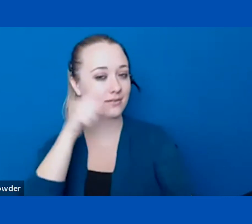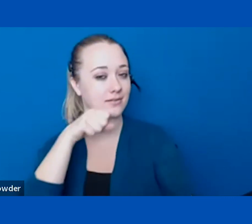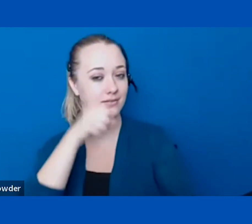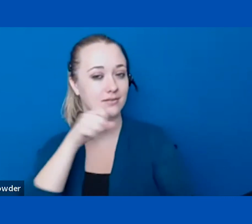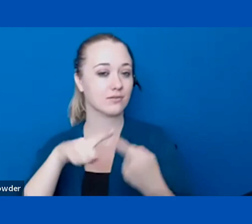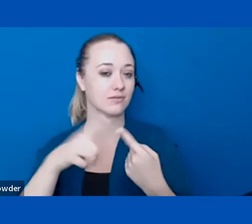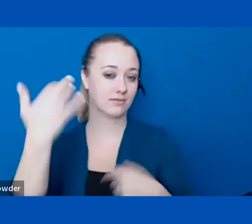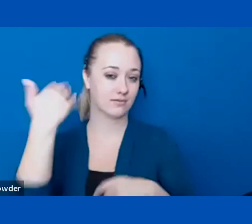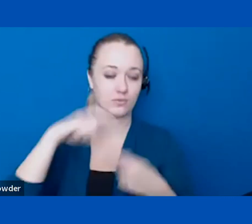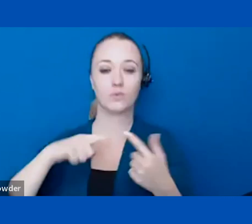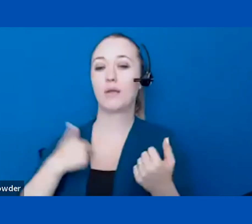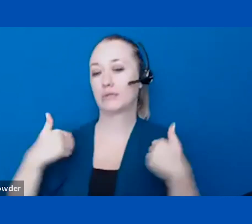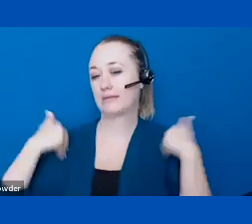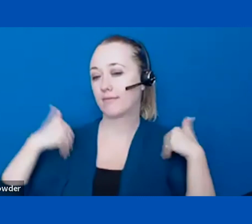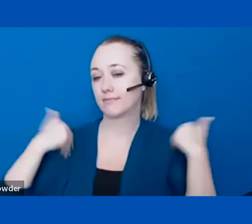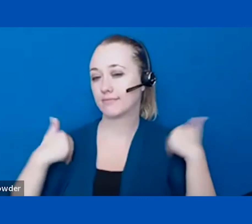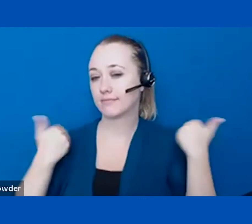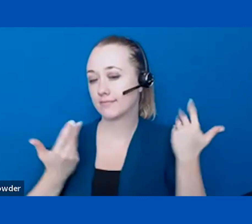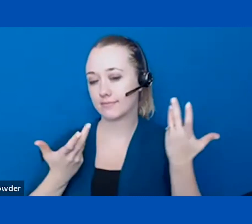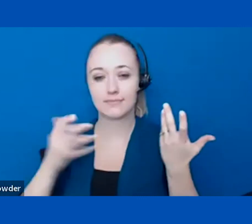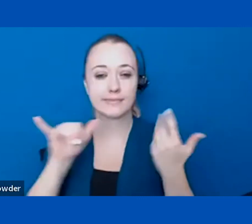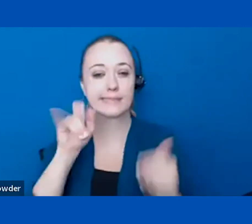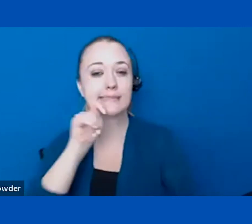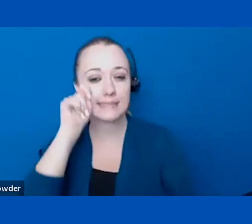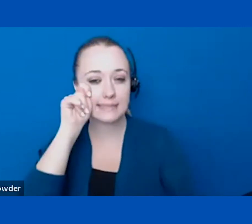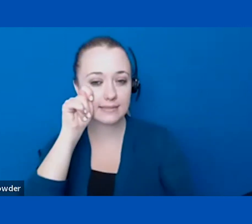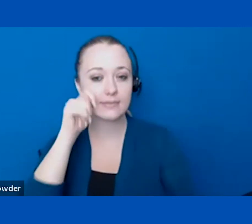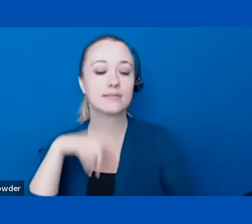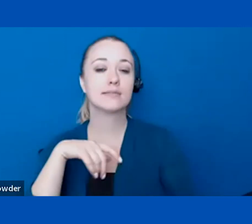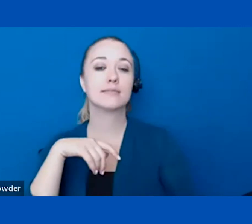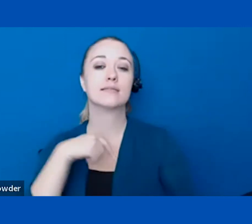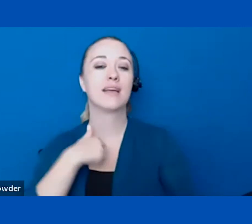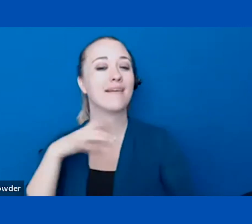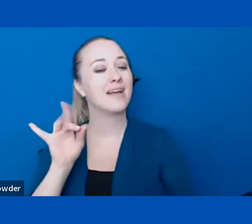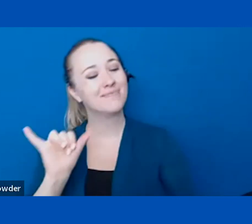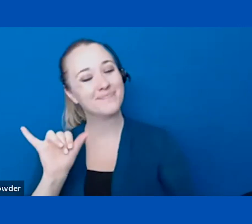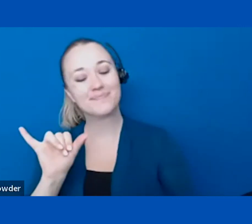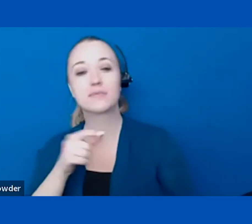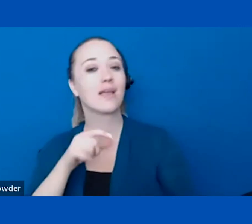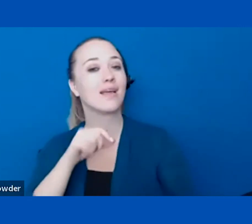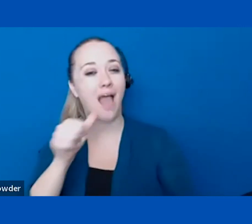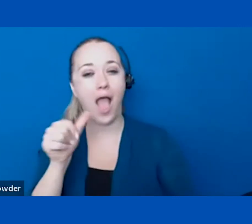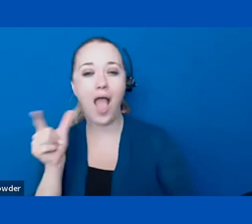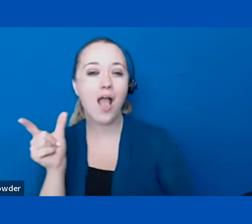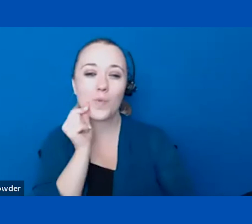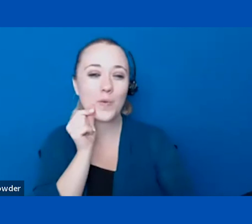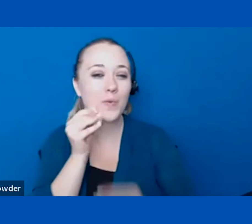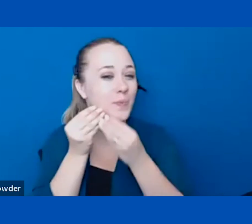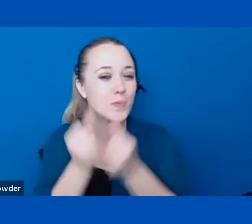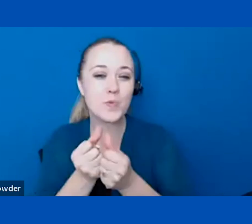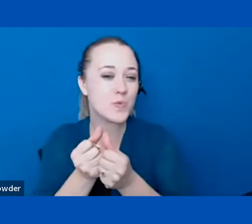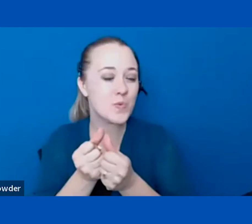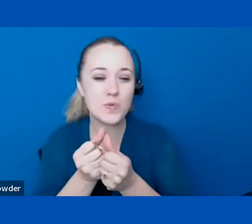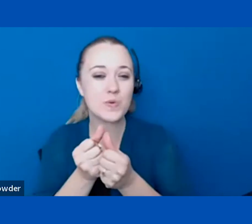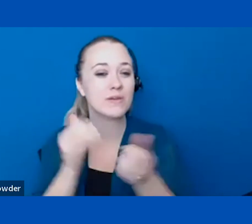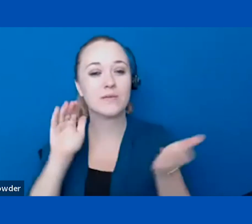young, I was a teenager, and I found that I couldn't get as close a shave as I could with a